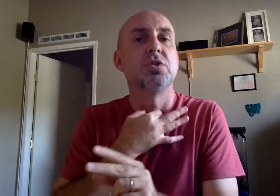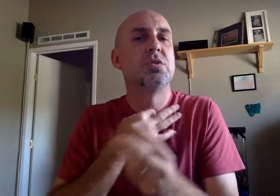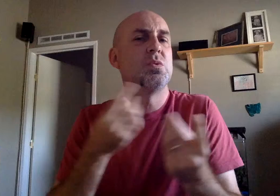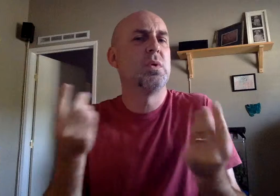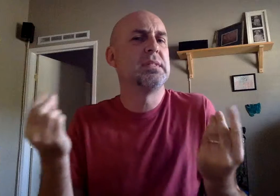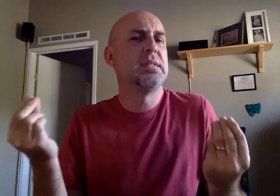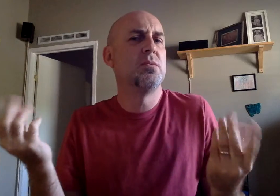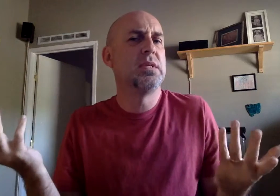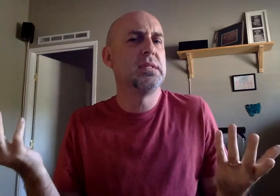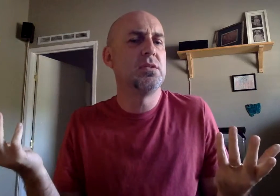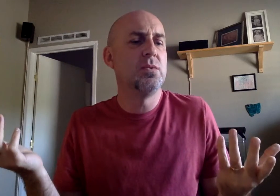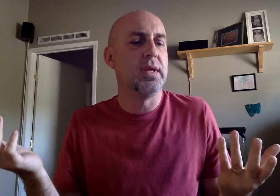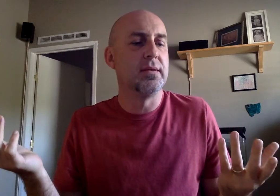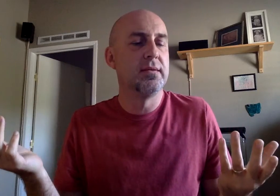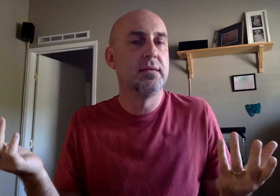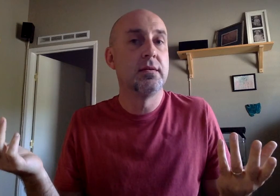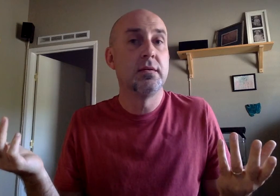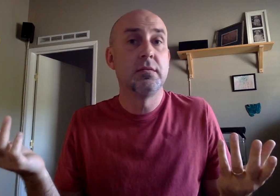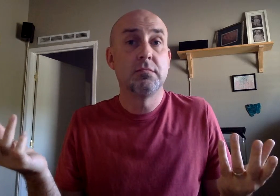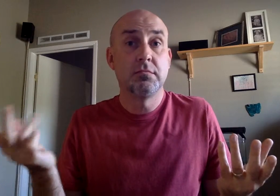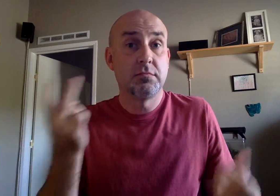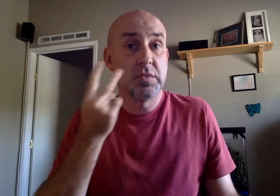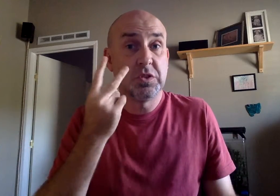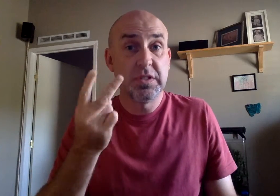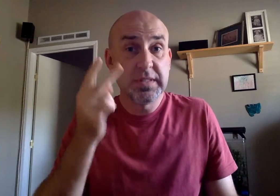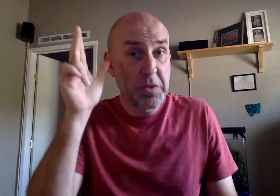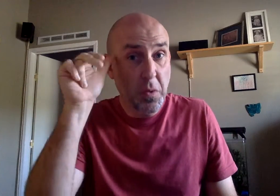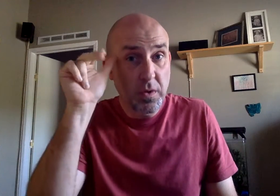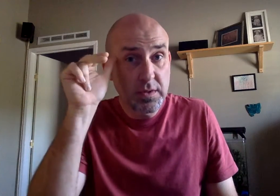Curious, what is he doing? Did she see the horse?